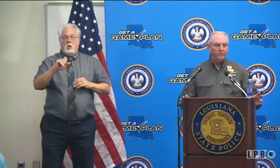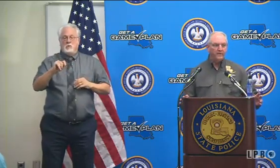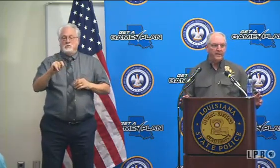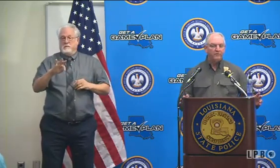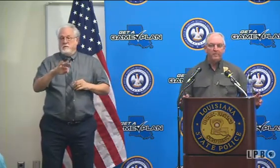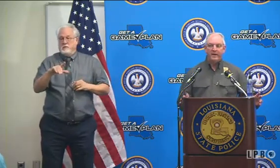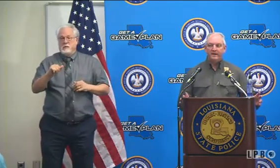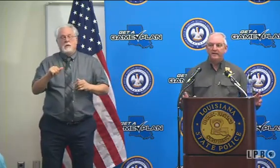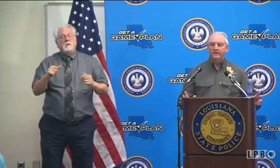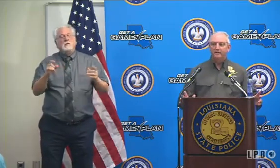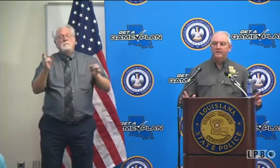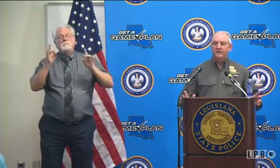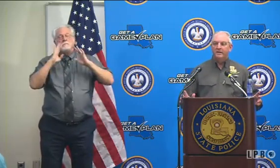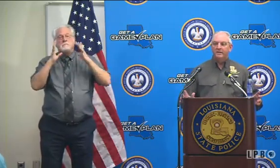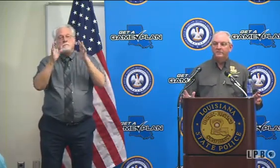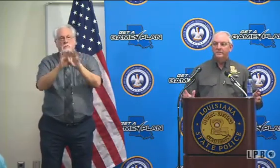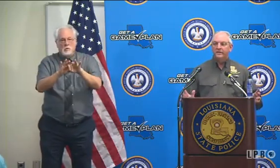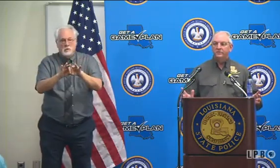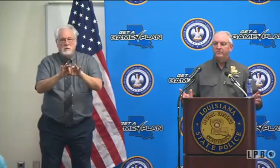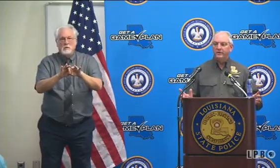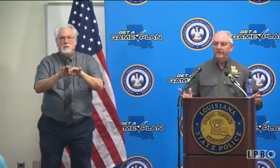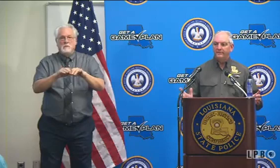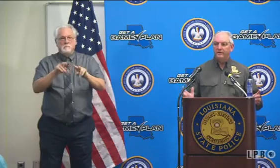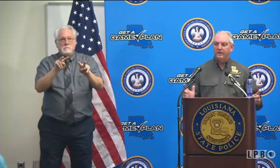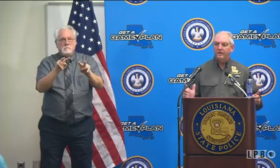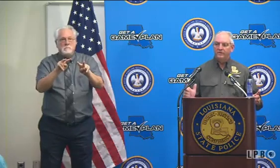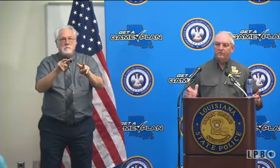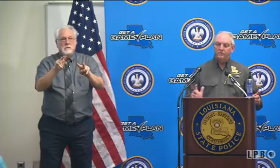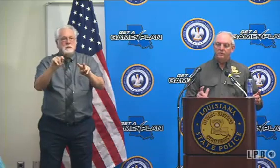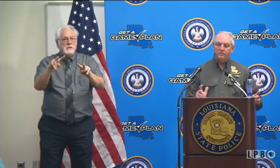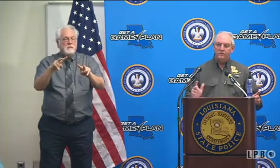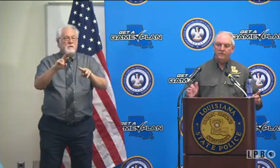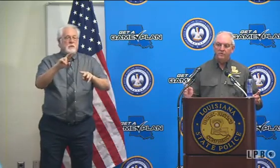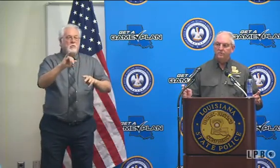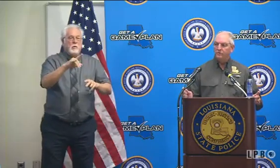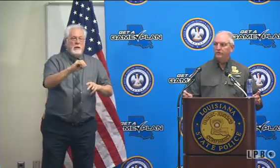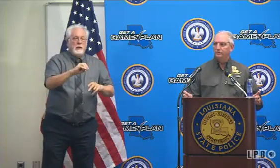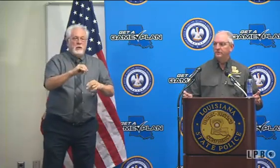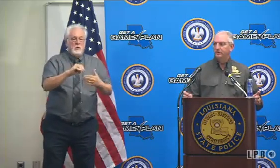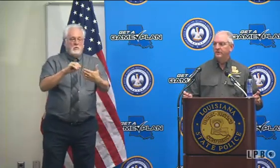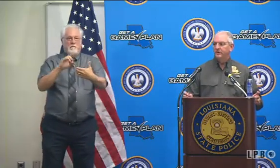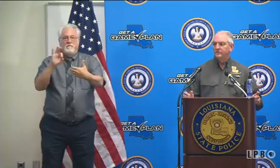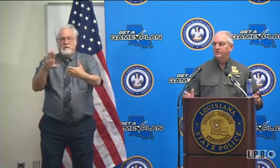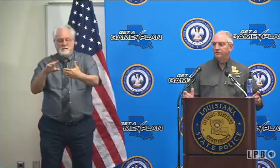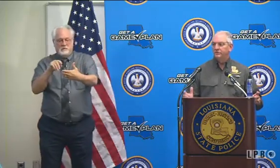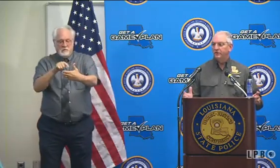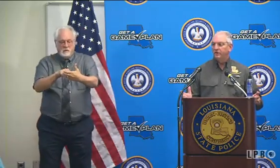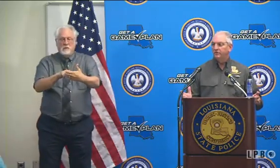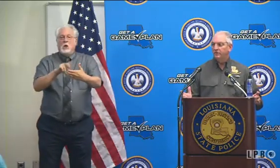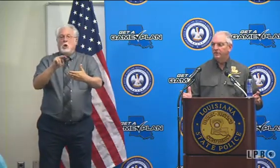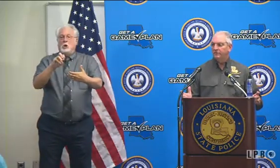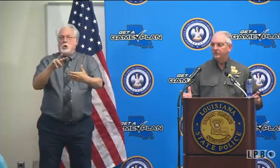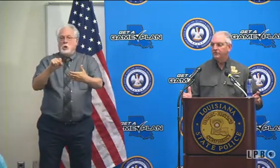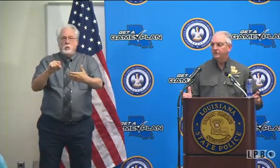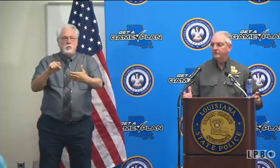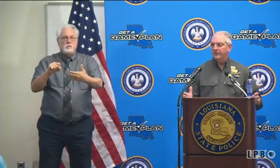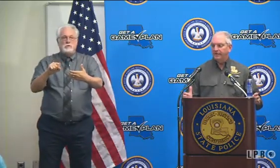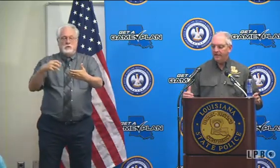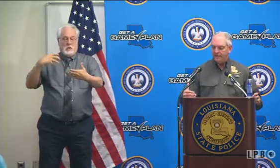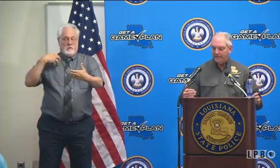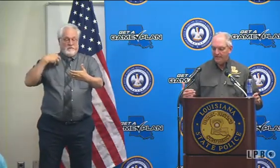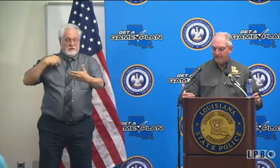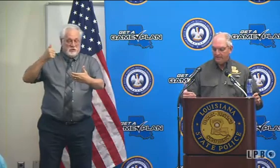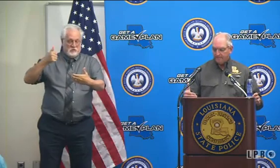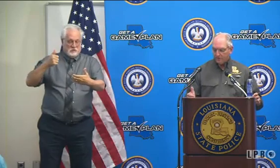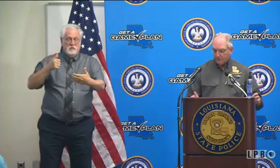incredibly important that everybody stay tuned in to the local news, to the local officials,